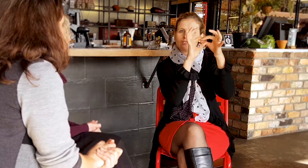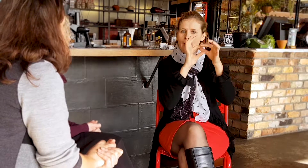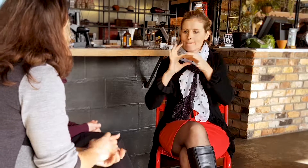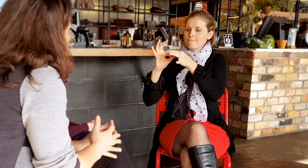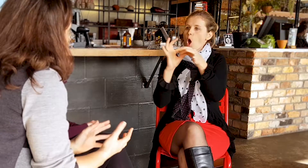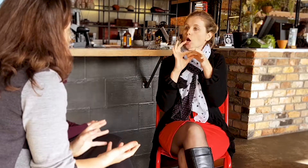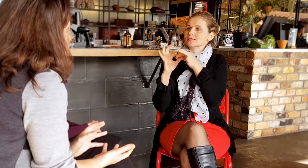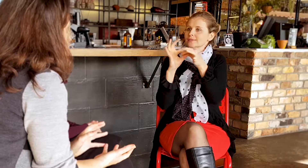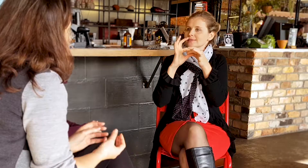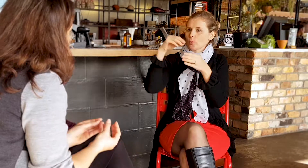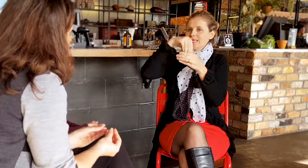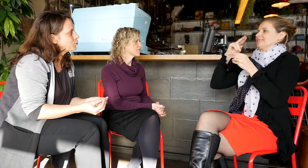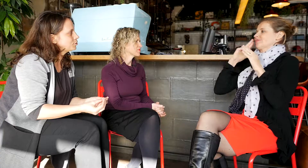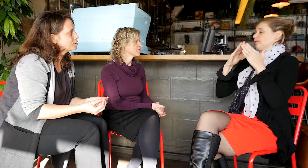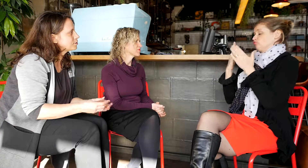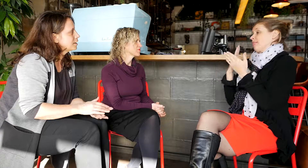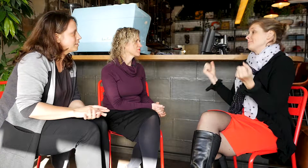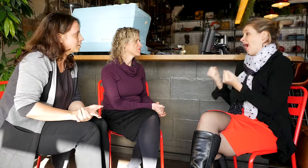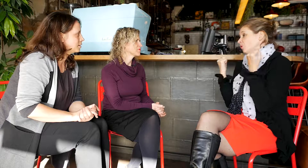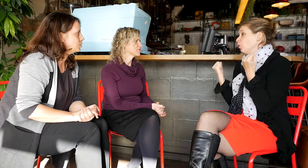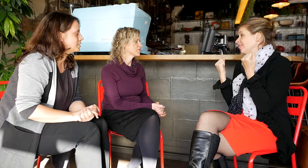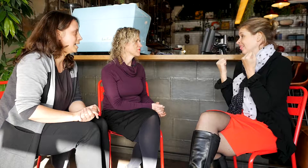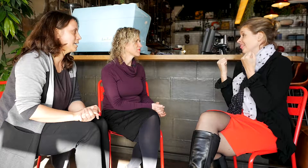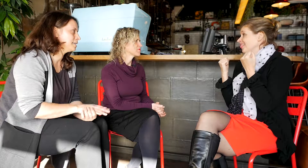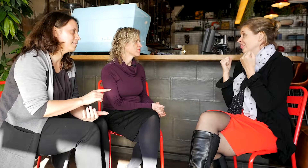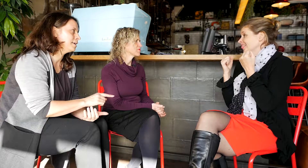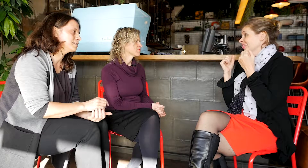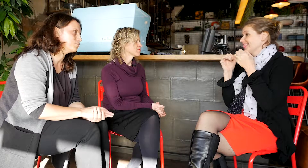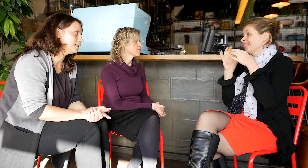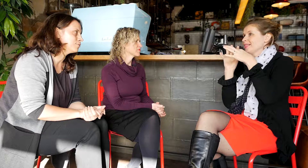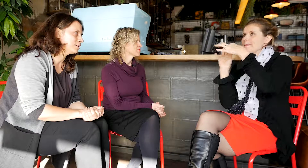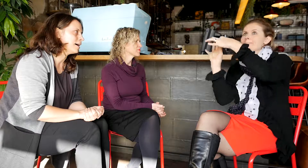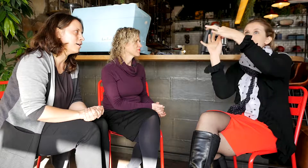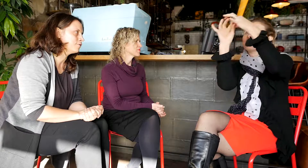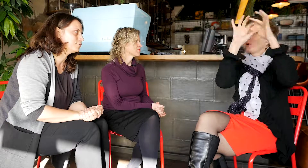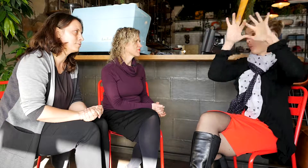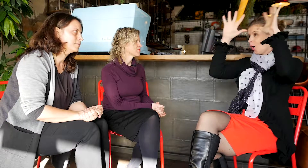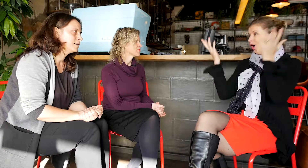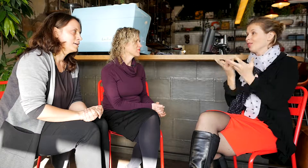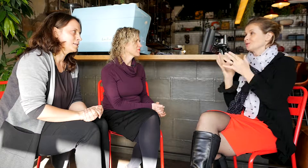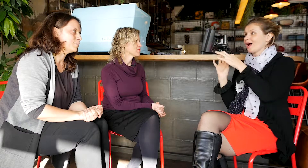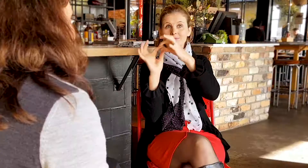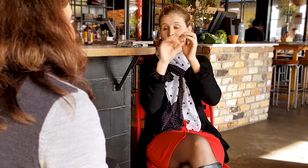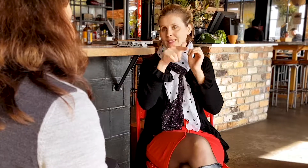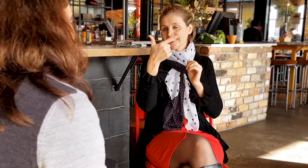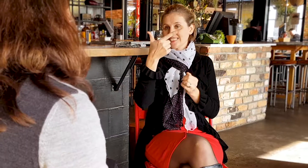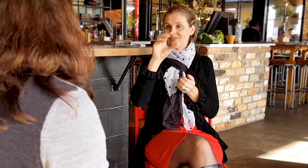It's these connections, it's that bond that the community has, and that is really, really powerful. So we make these connections all over